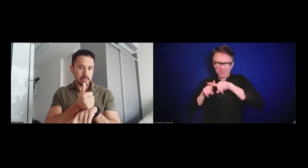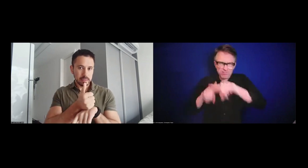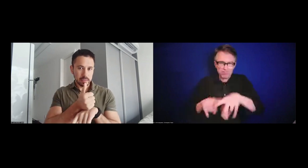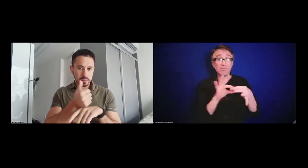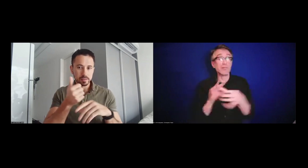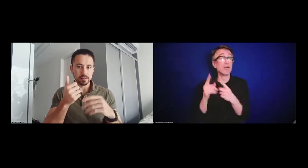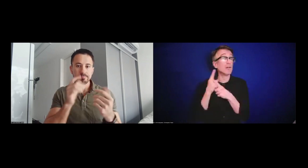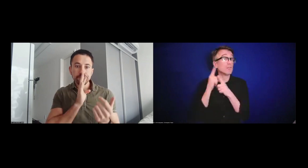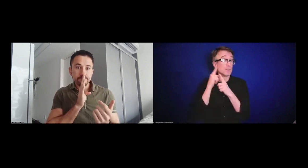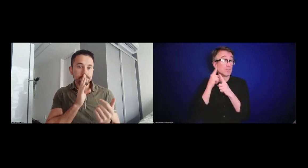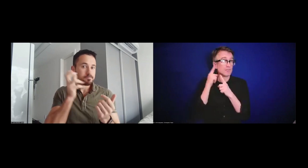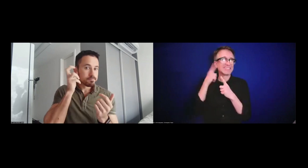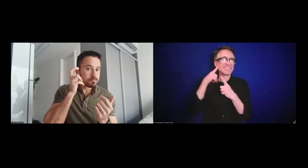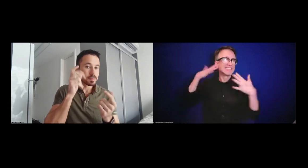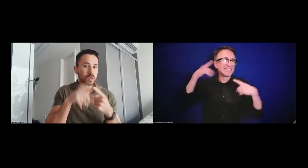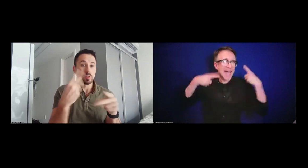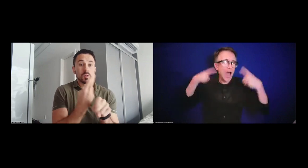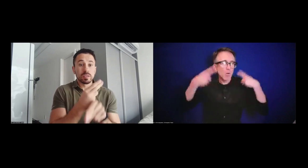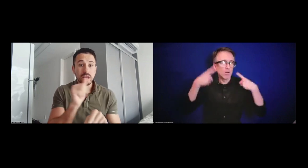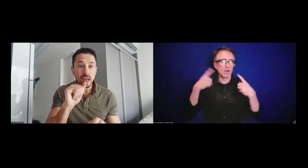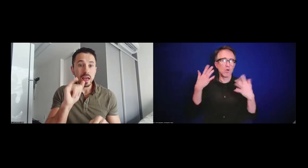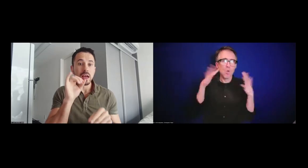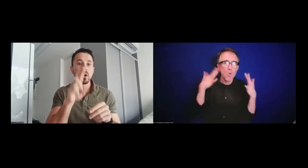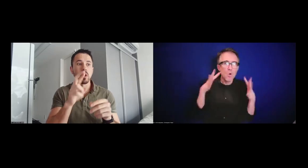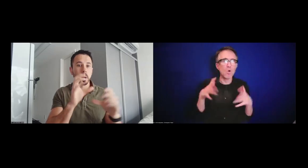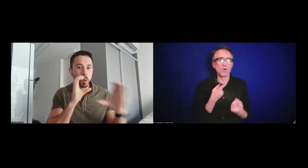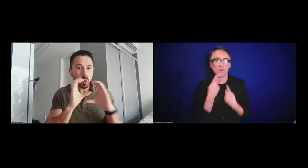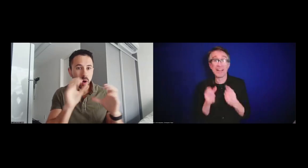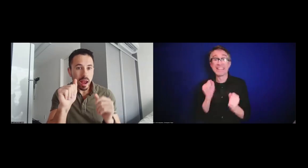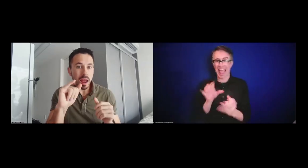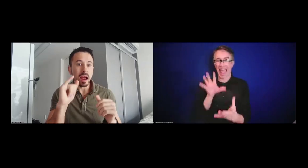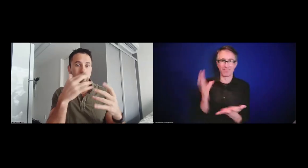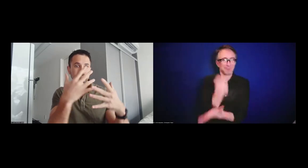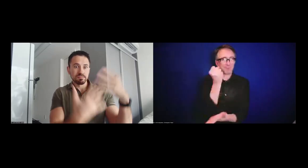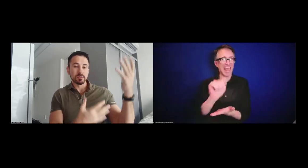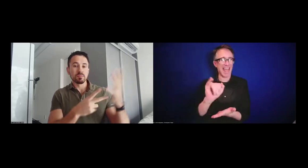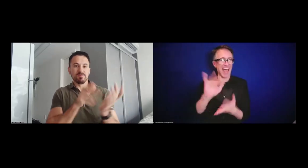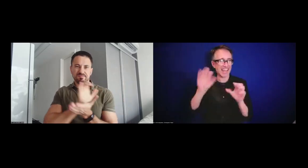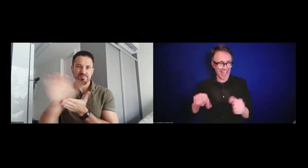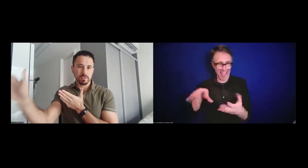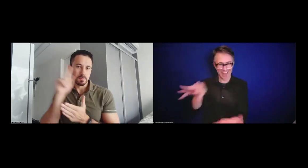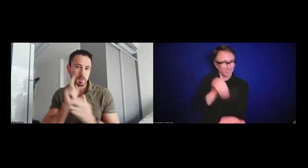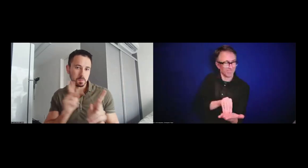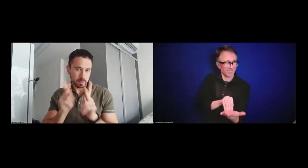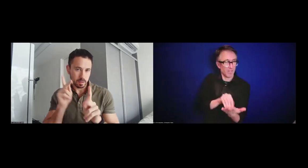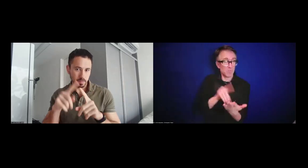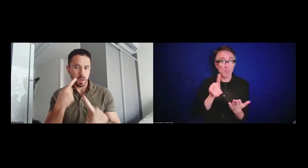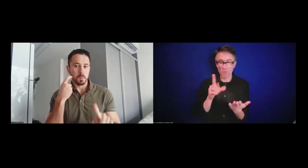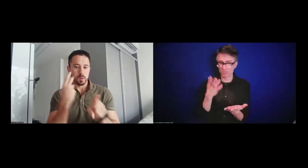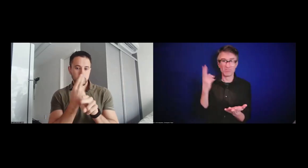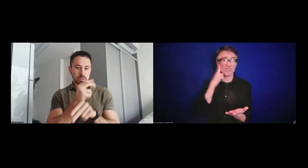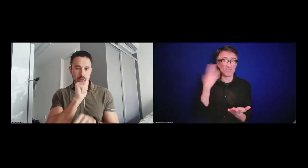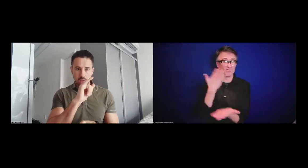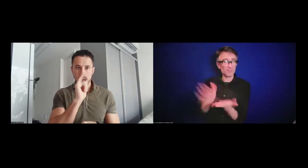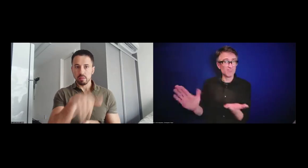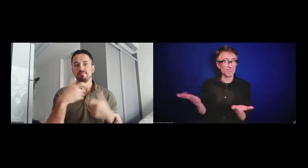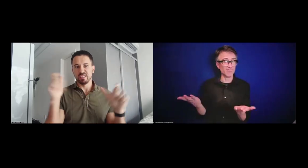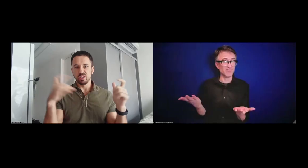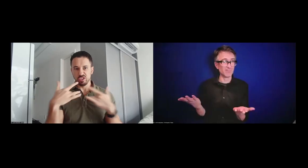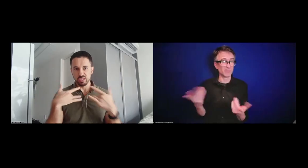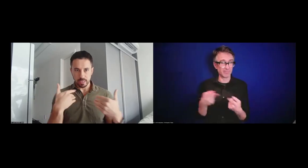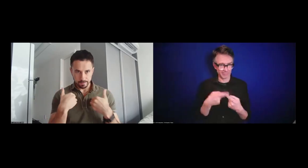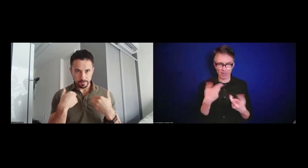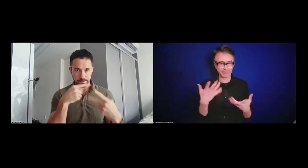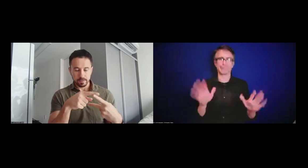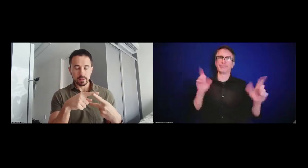We've also seen that a lot of the AI technology that's being developed requires audio input. So spoken